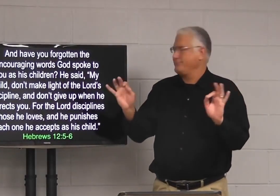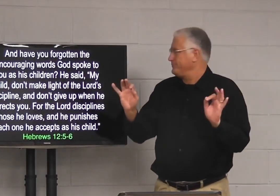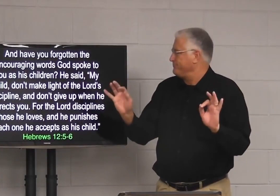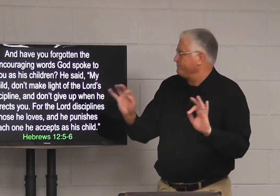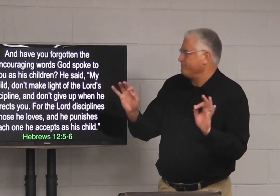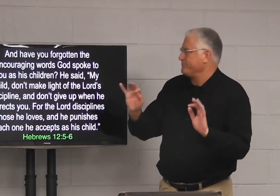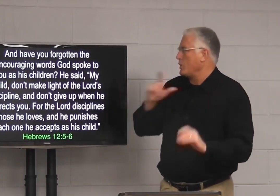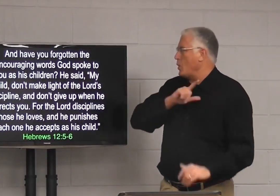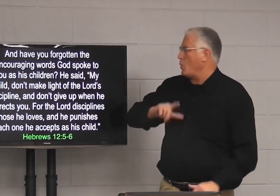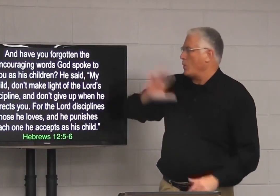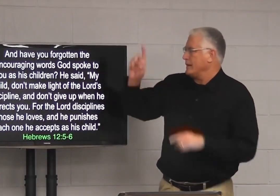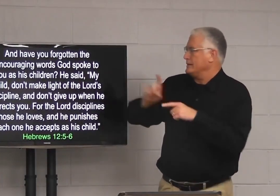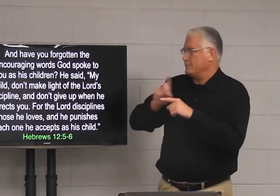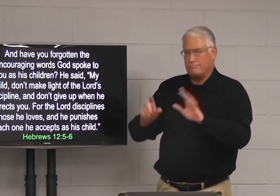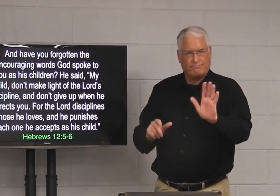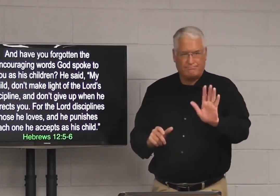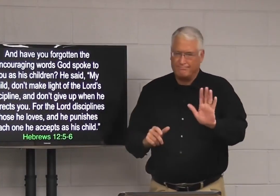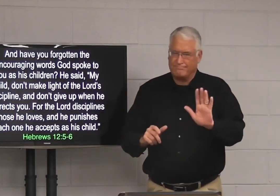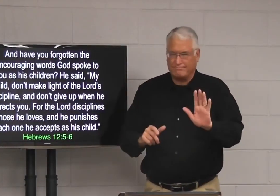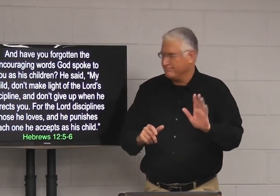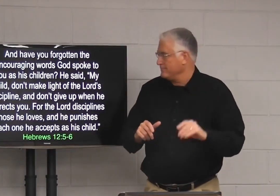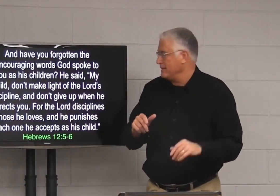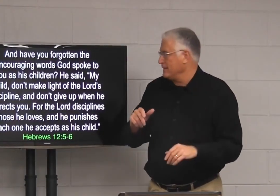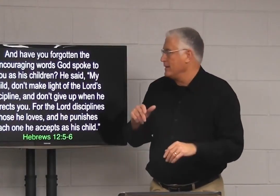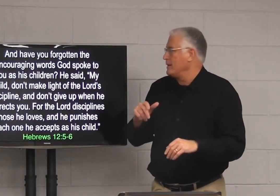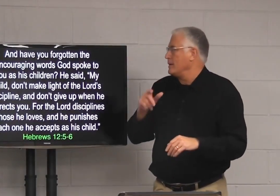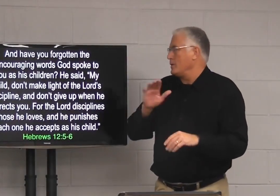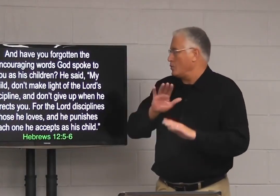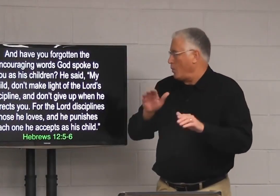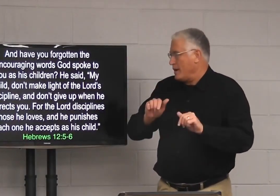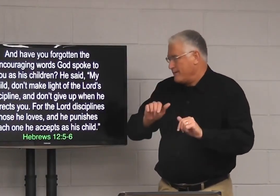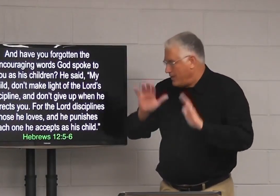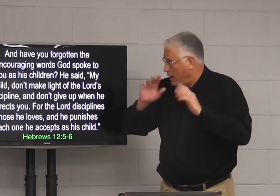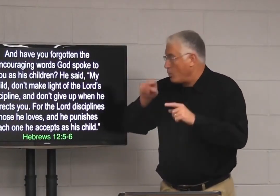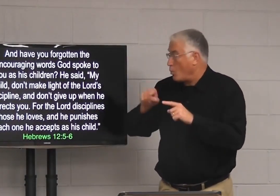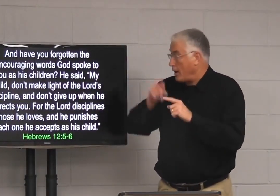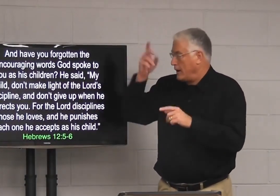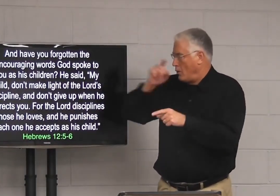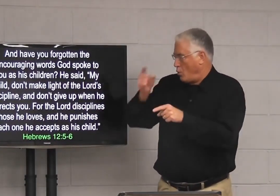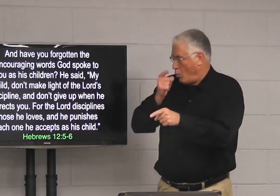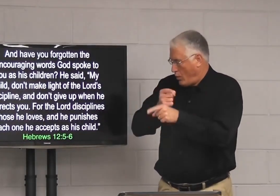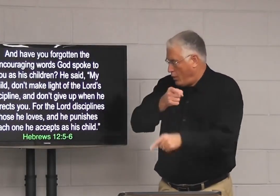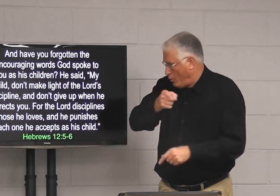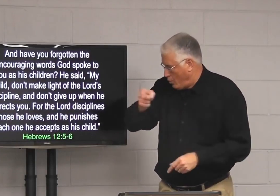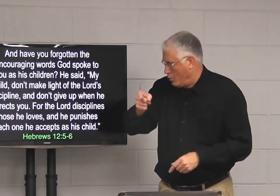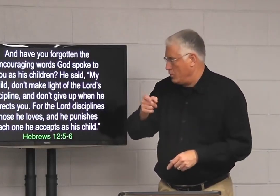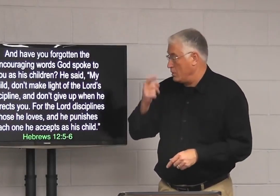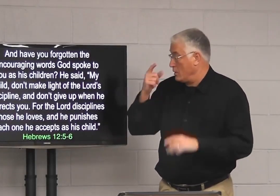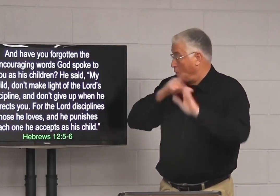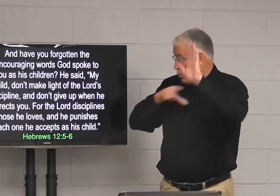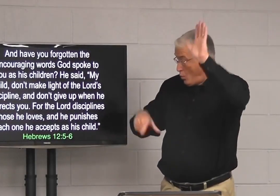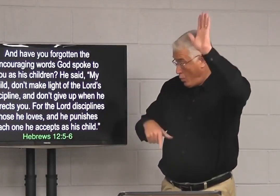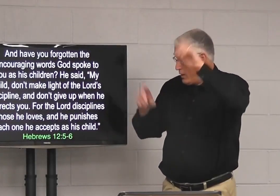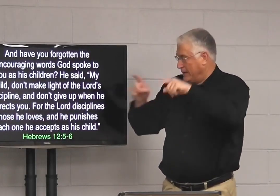light of the Lord's discipline. And don't give up when he corrects